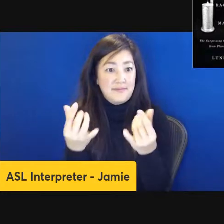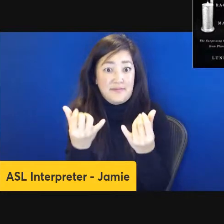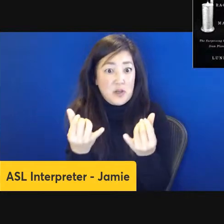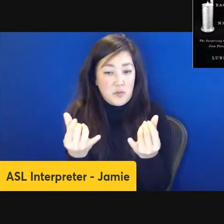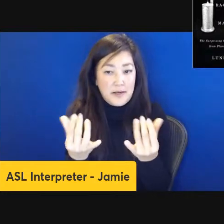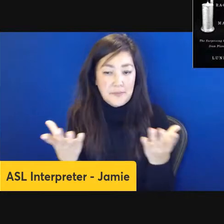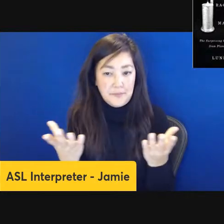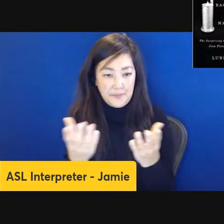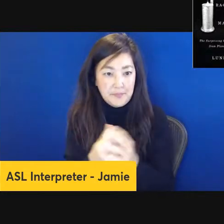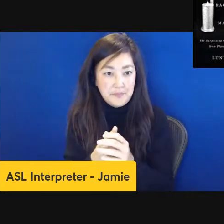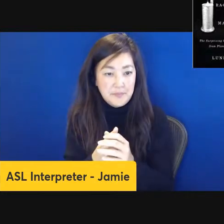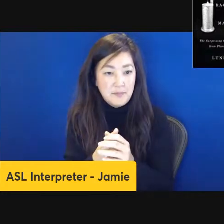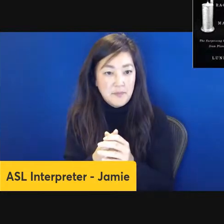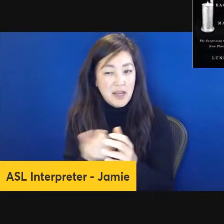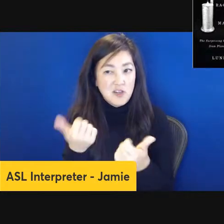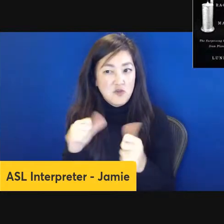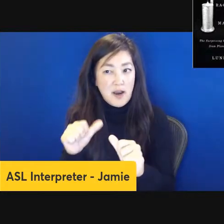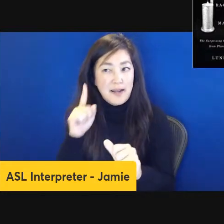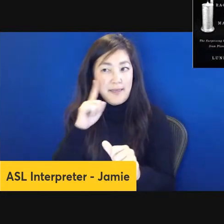condition.